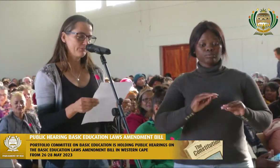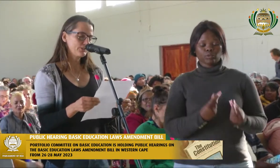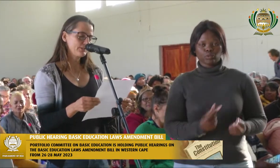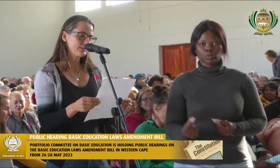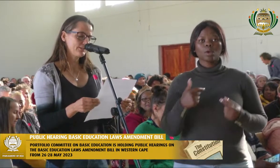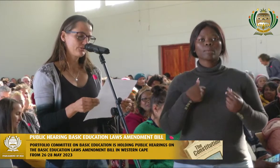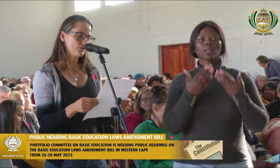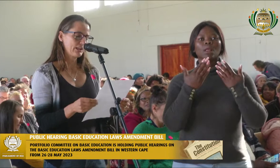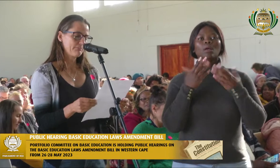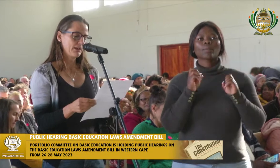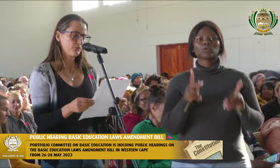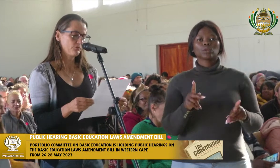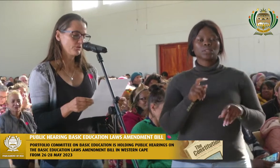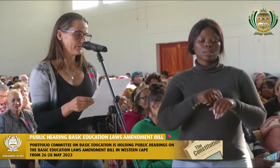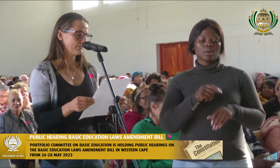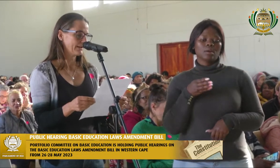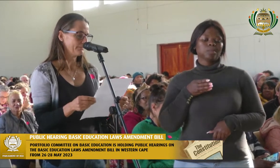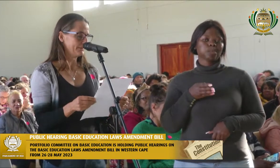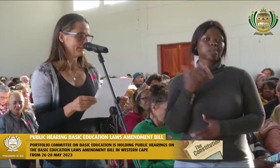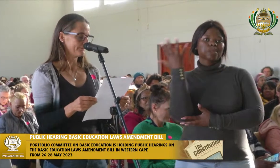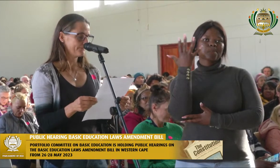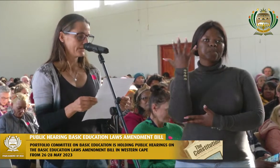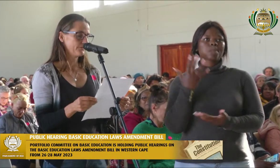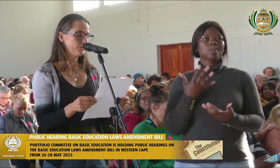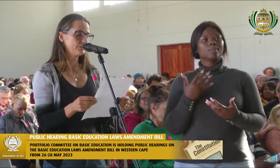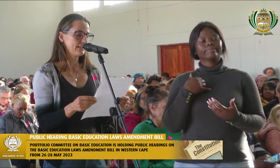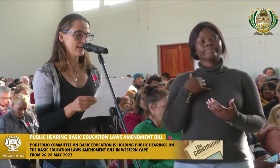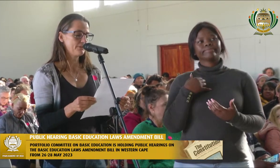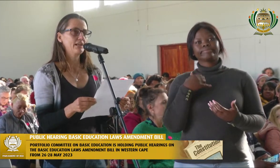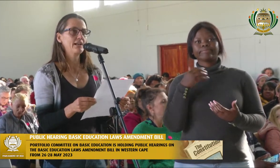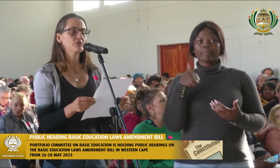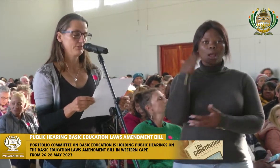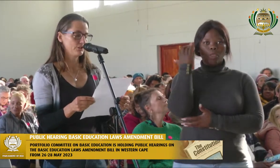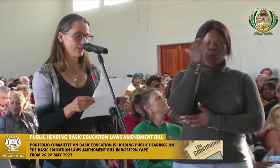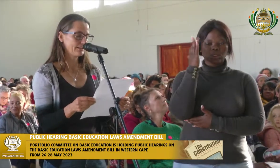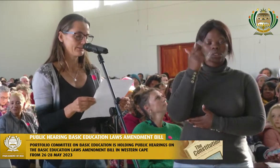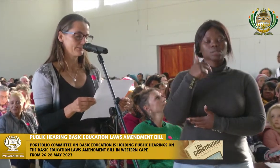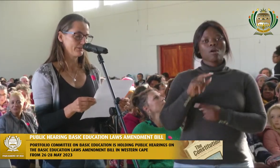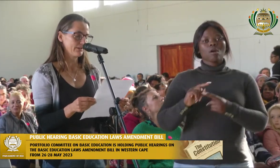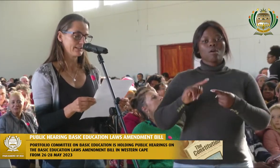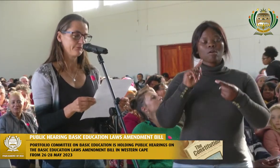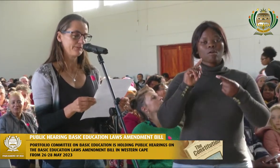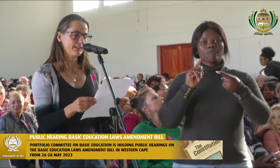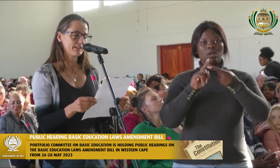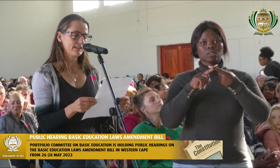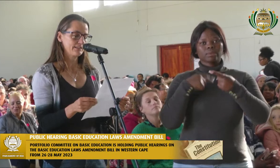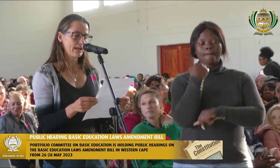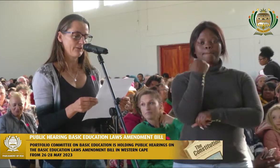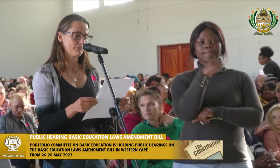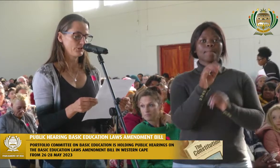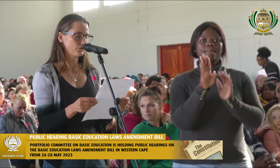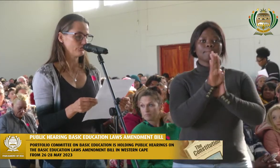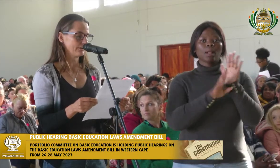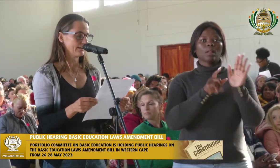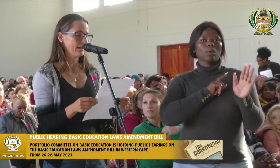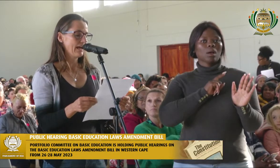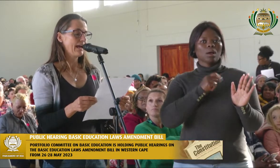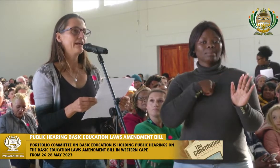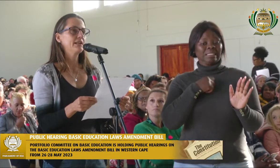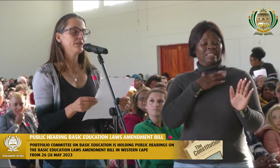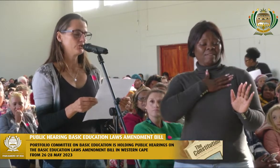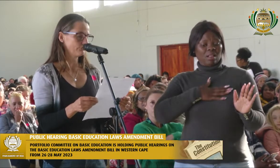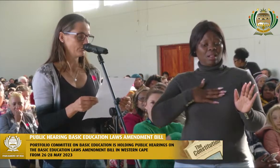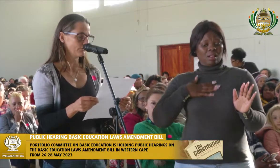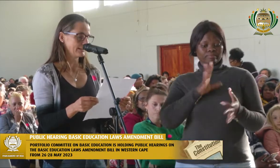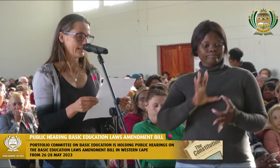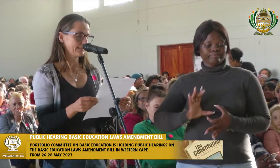thank you for the opportunity to share my thoughts on the Bella Bill. Firstly, I would like to reject this bill as I feel it doesn't have my children